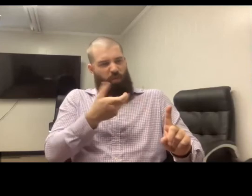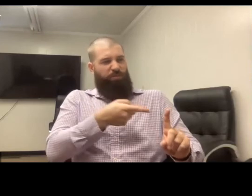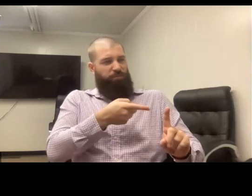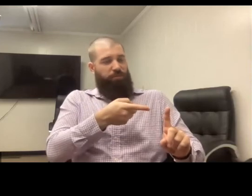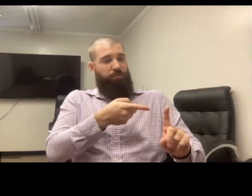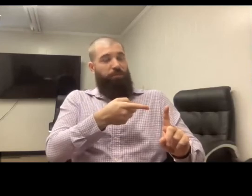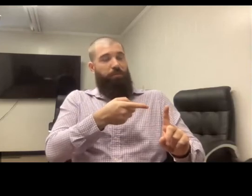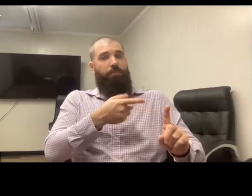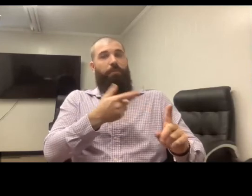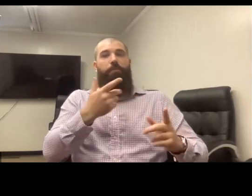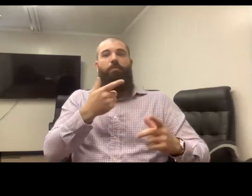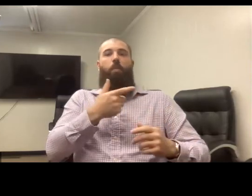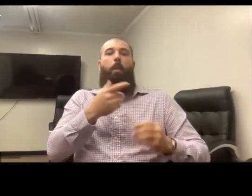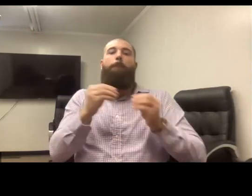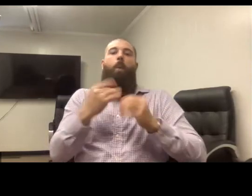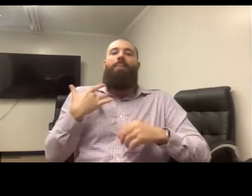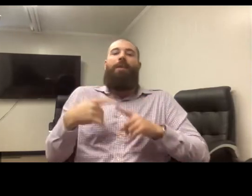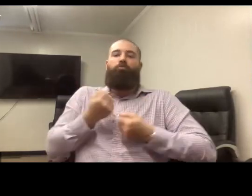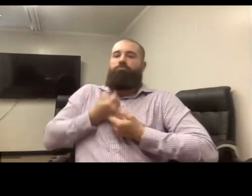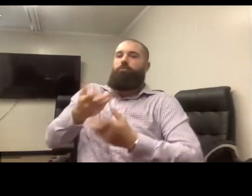want? What is it that you want?